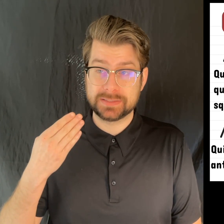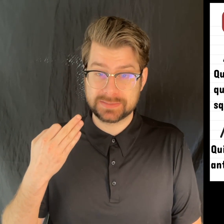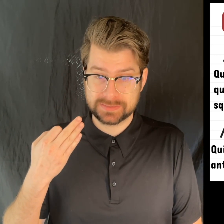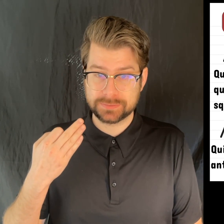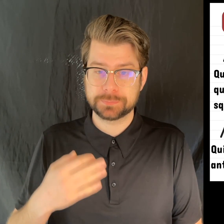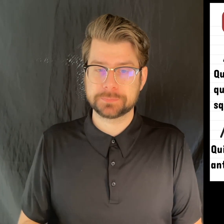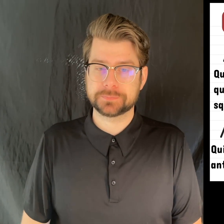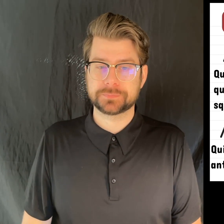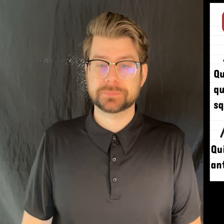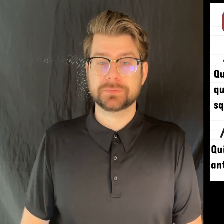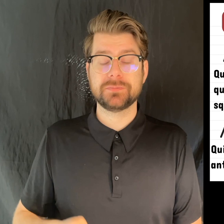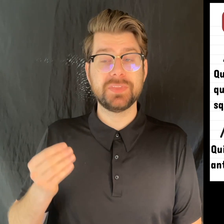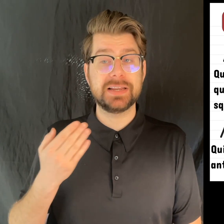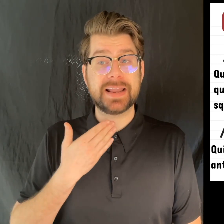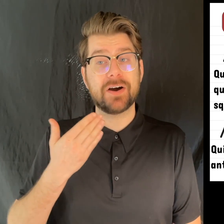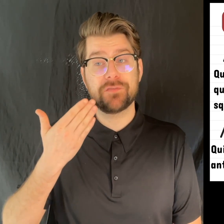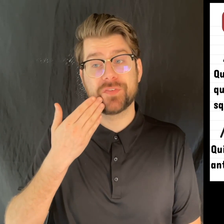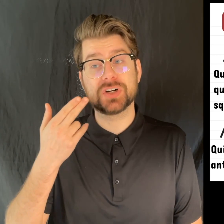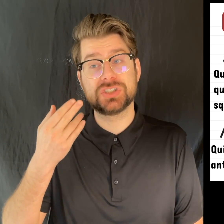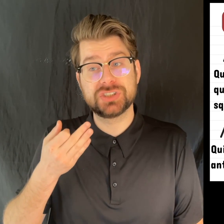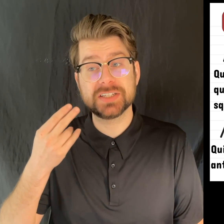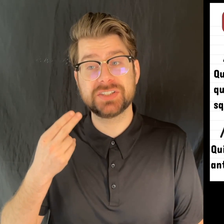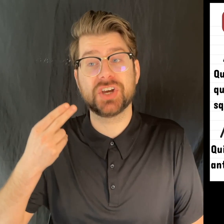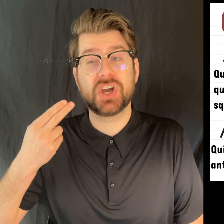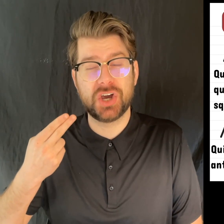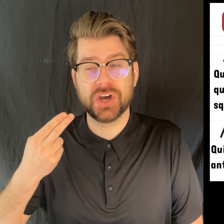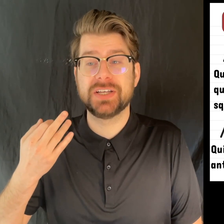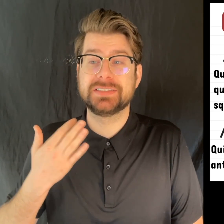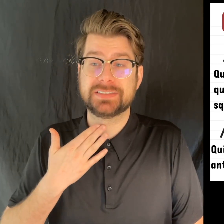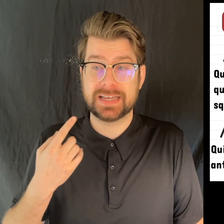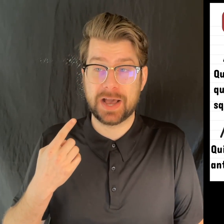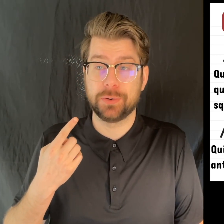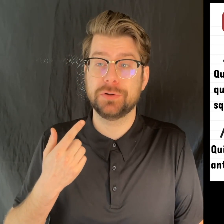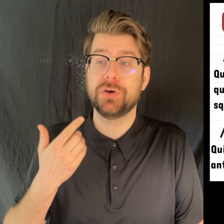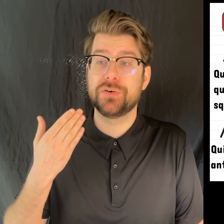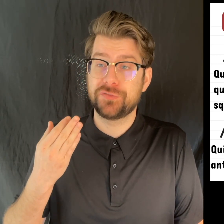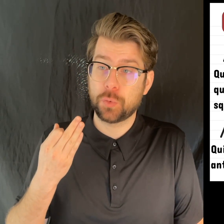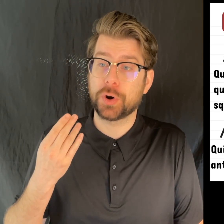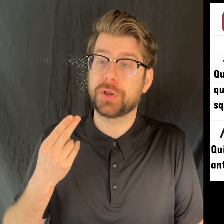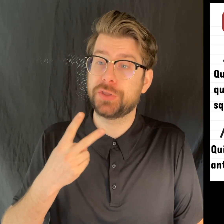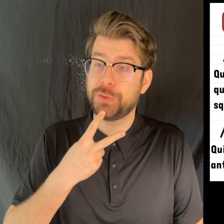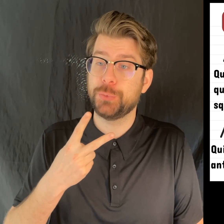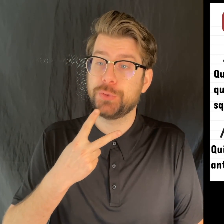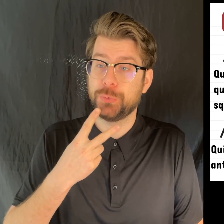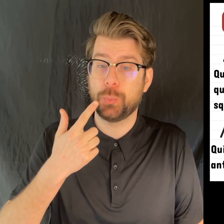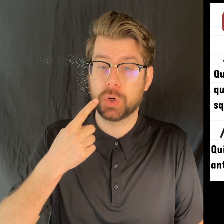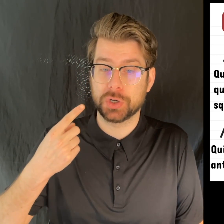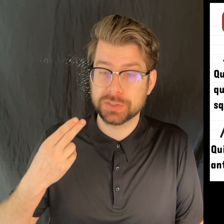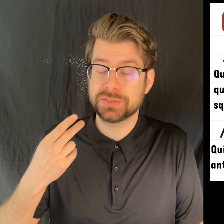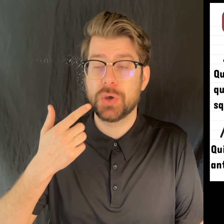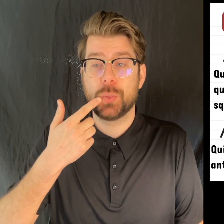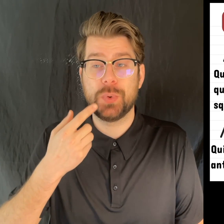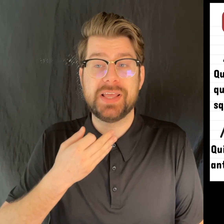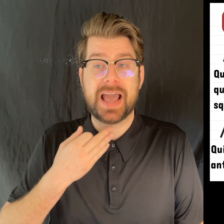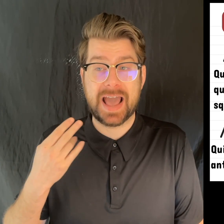sequence. Now for just the k sound for QU words, we